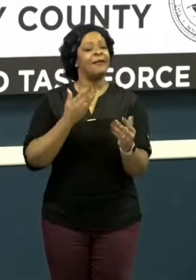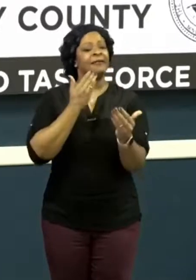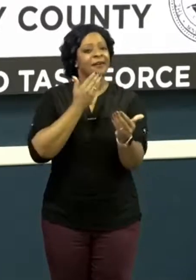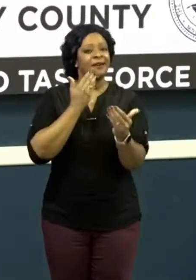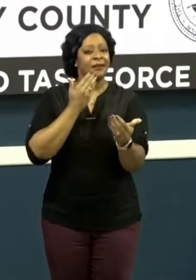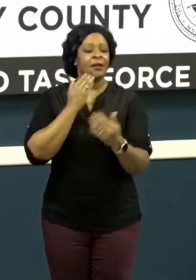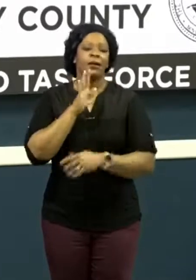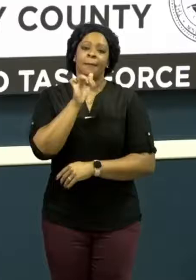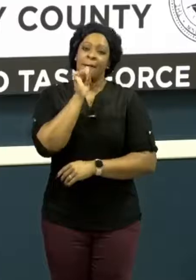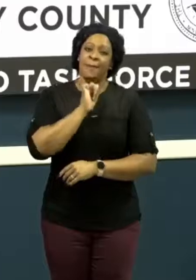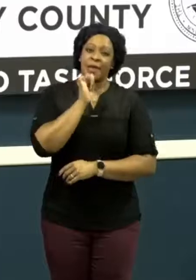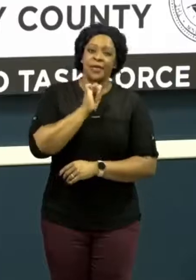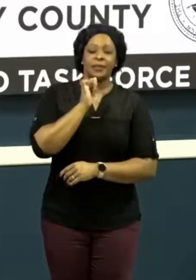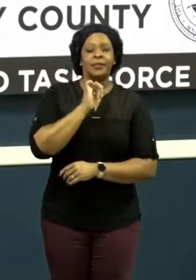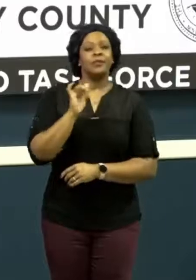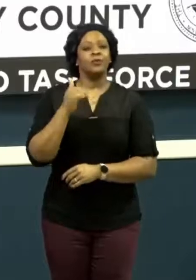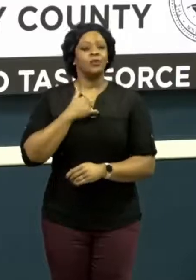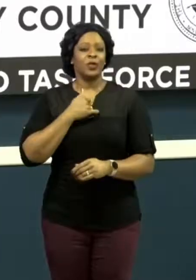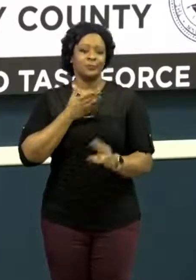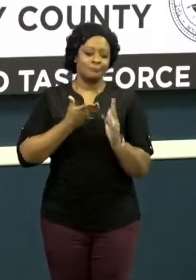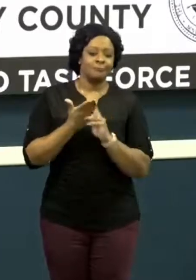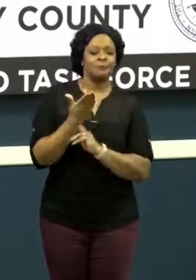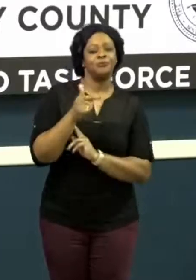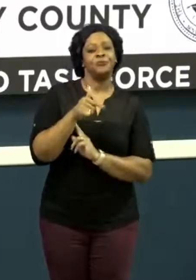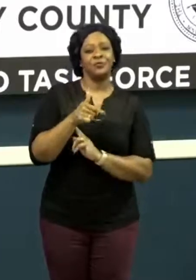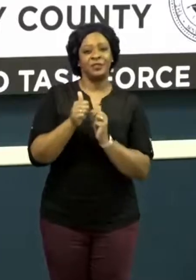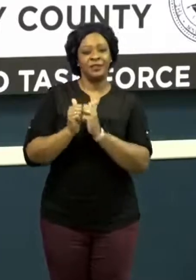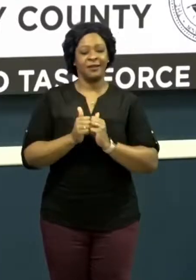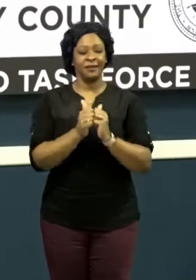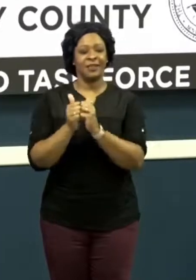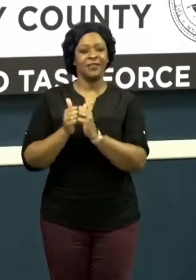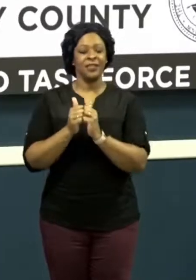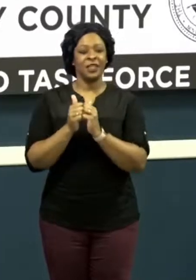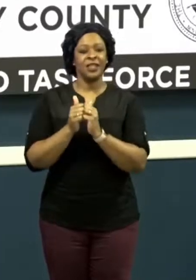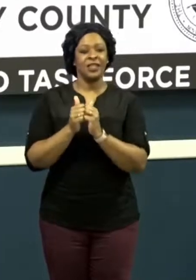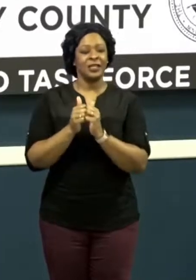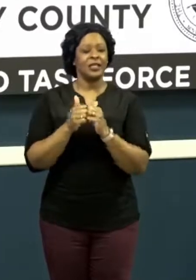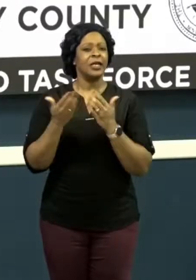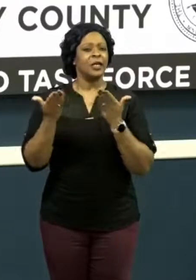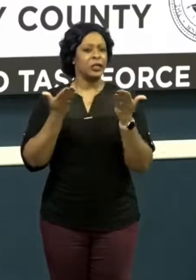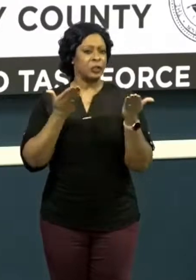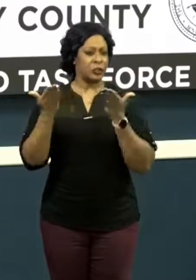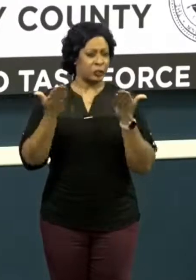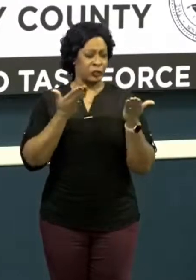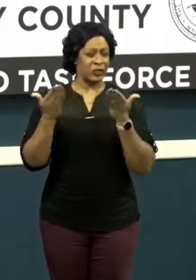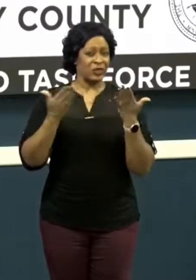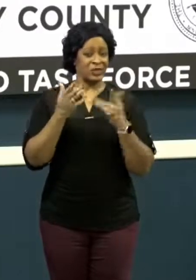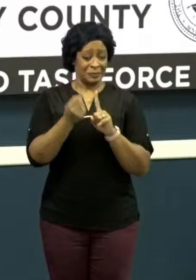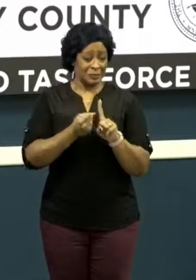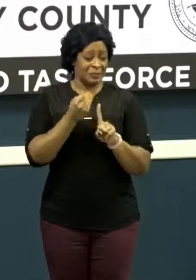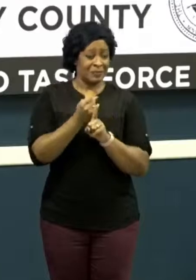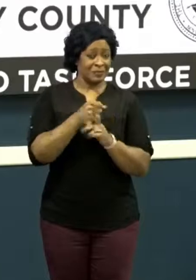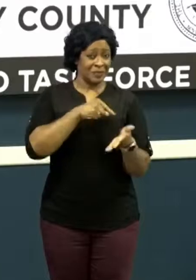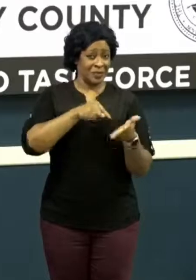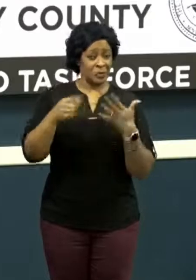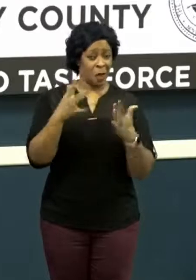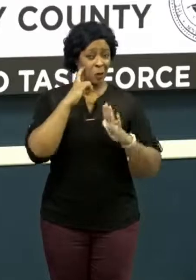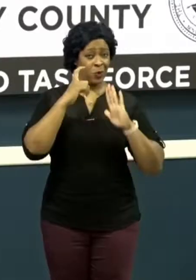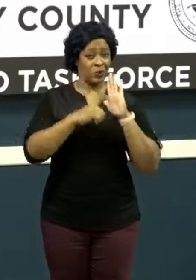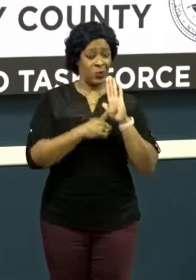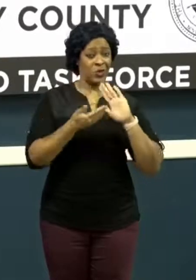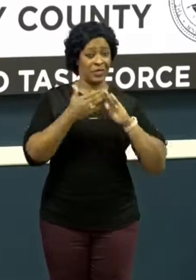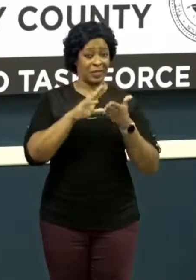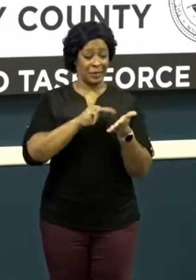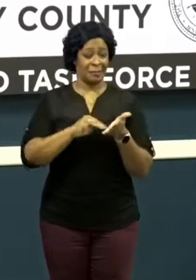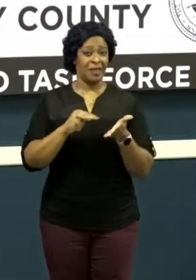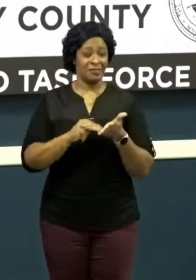for being patient as we all navigate this together. Just a few services that are being impacted this week in the city